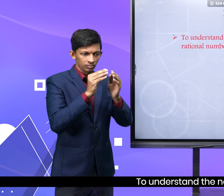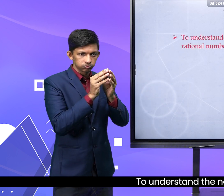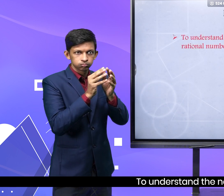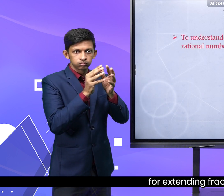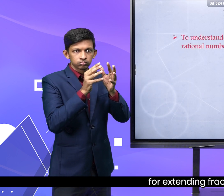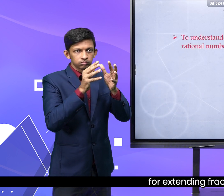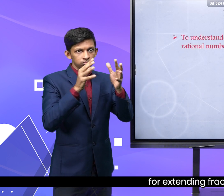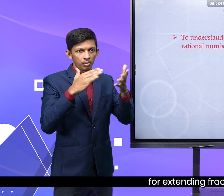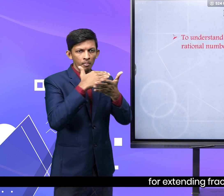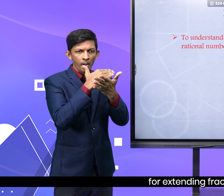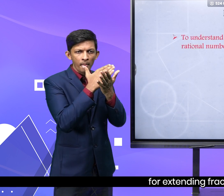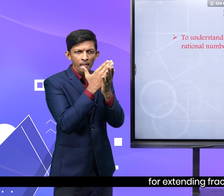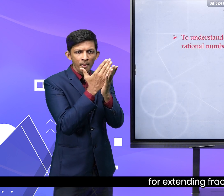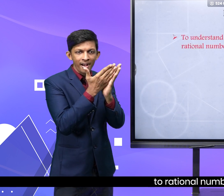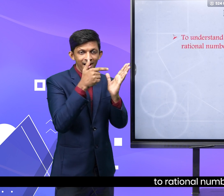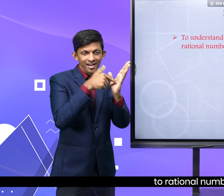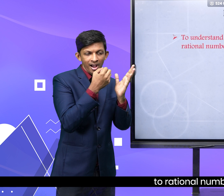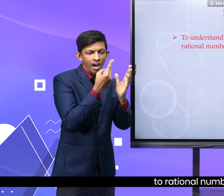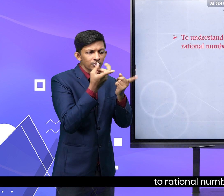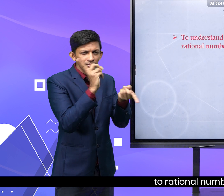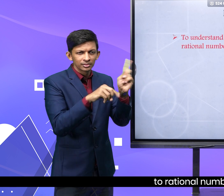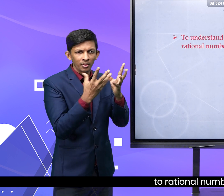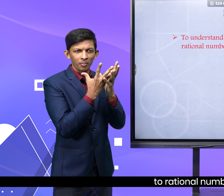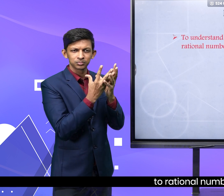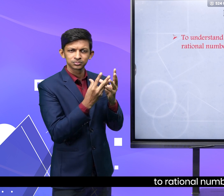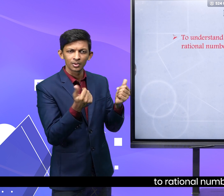necessity for extending fractions to rational numbers.